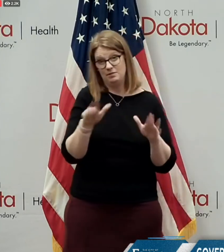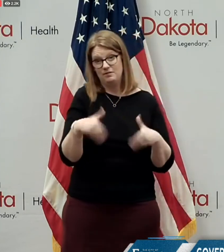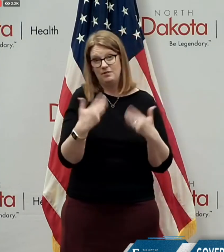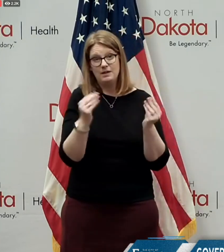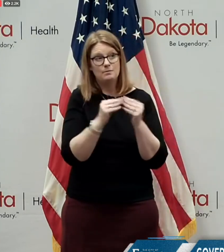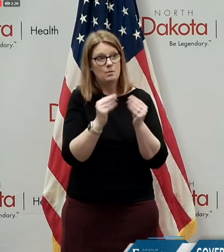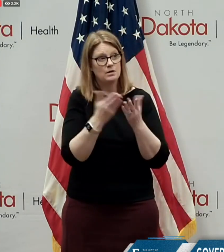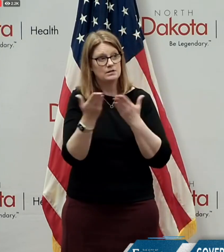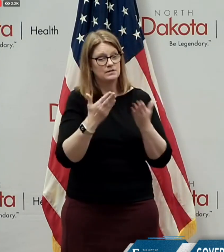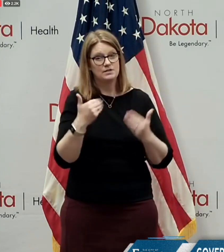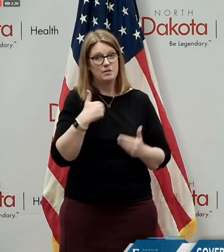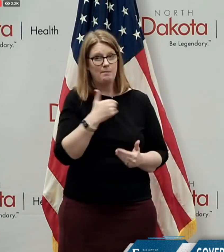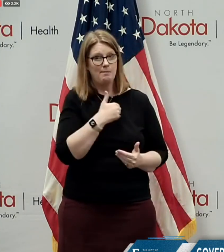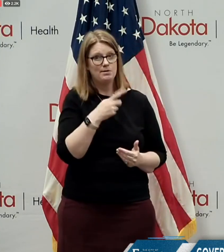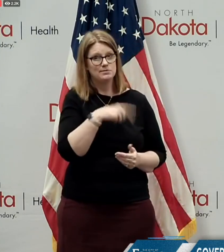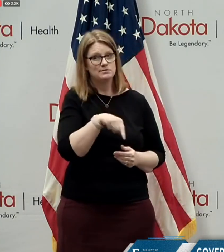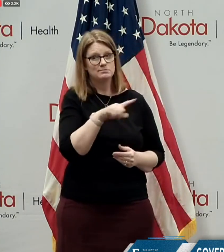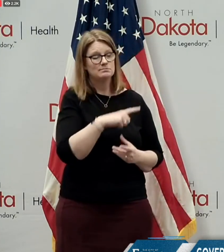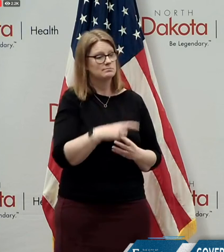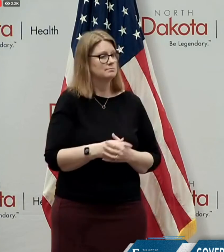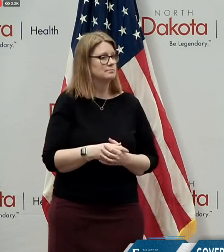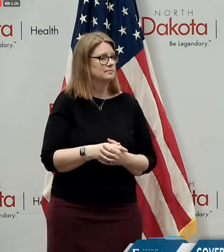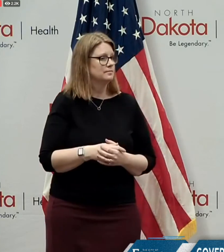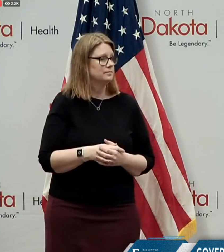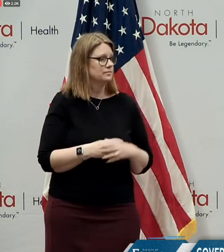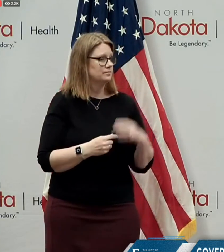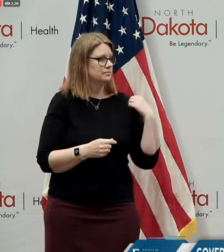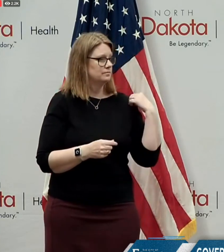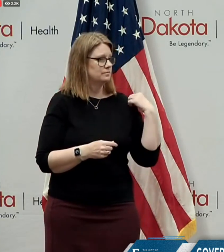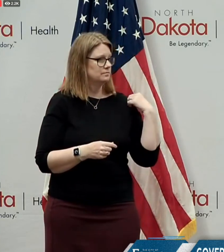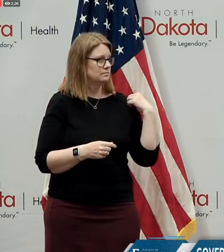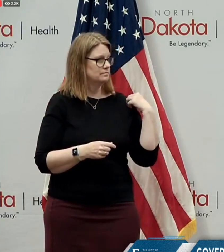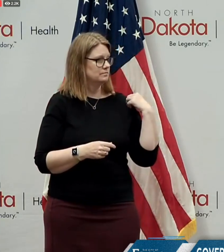my members. Yeah.